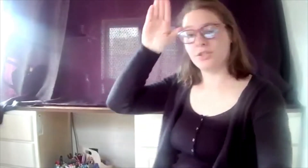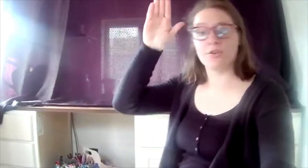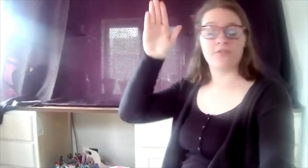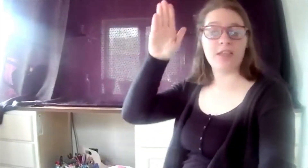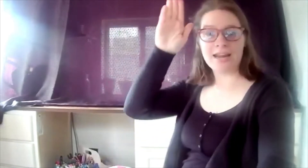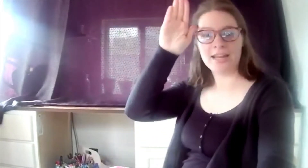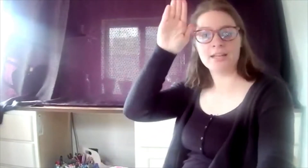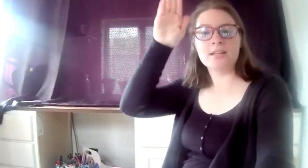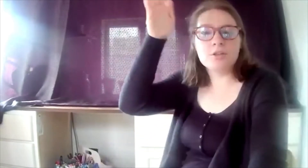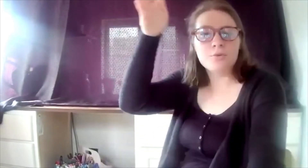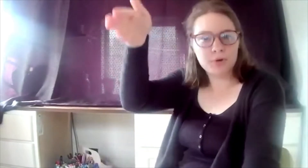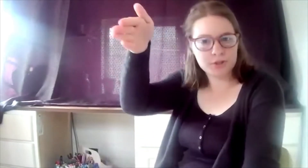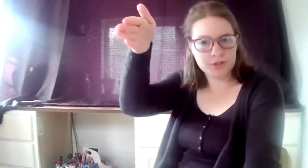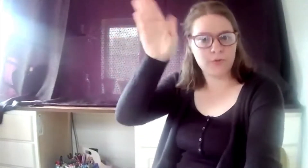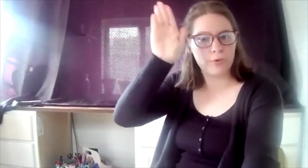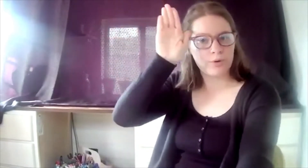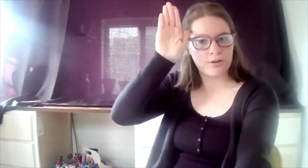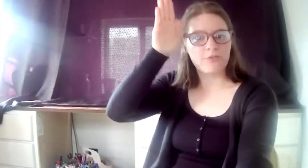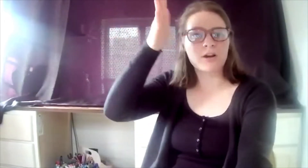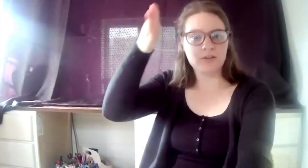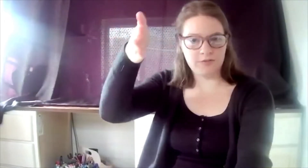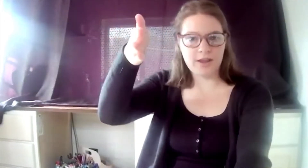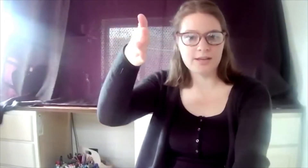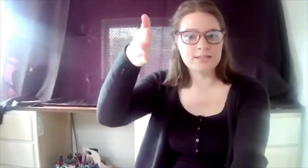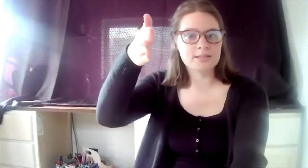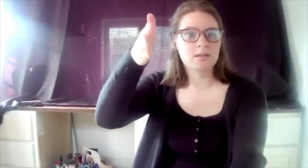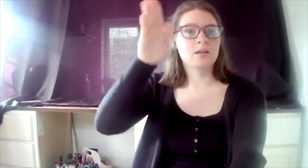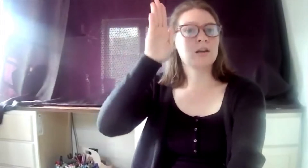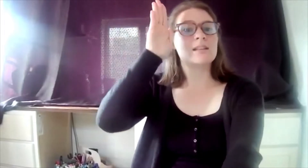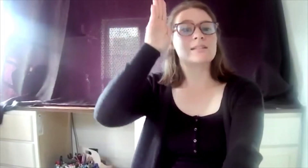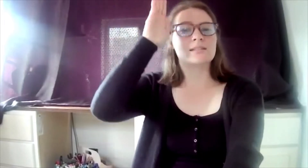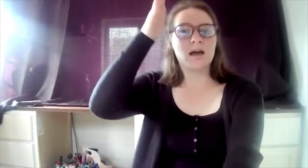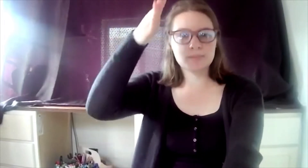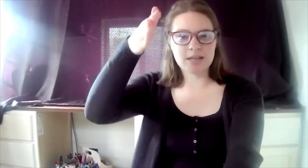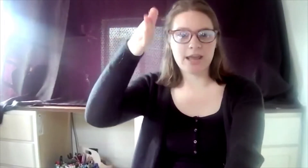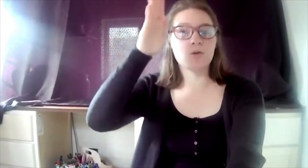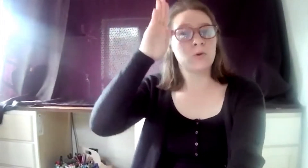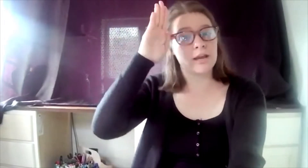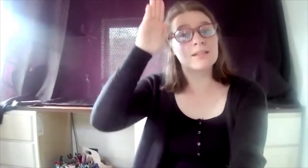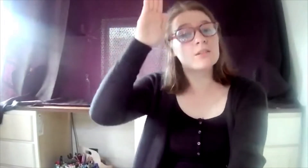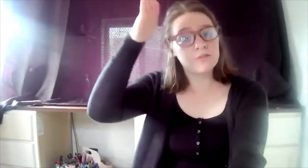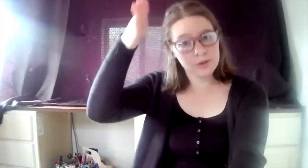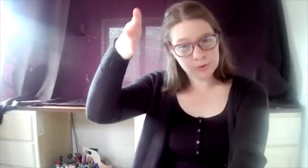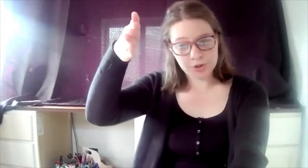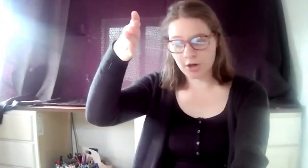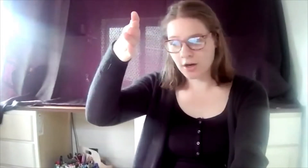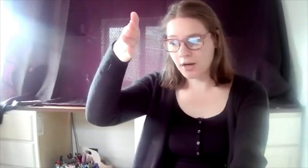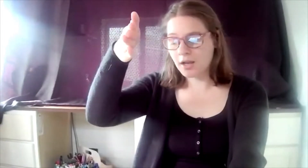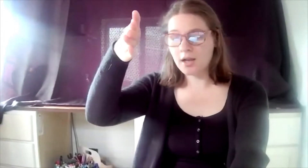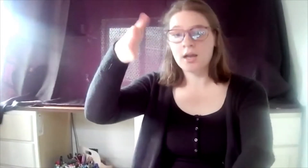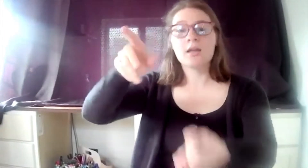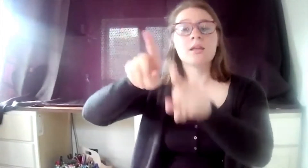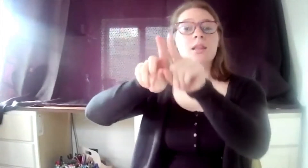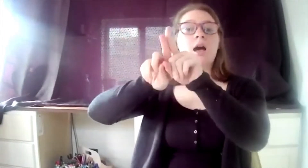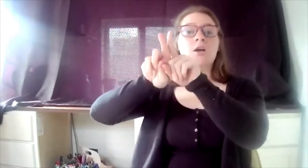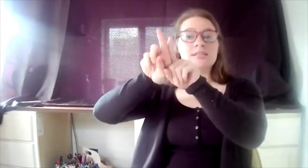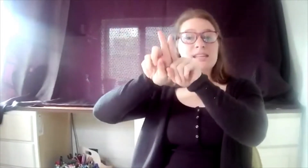your flat hand, you push it forward in front of your face. Someday, or in the future, I'll see